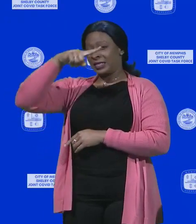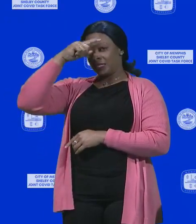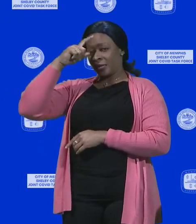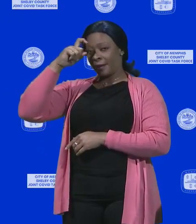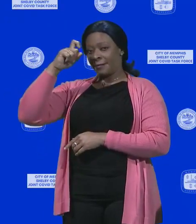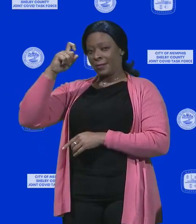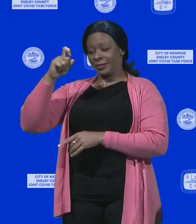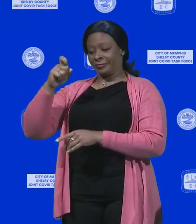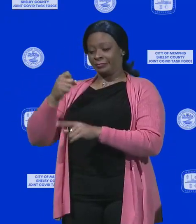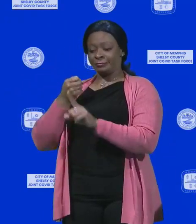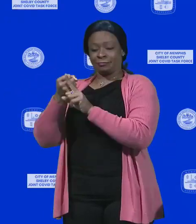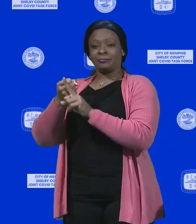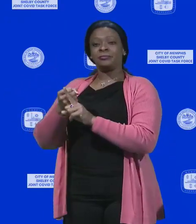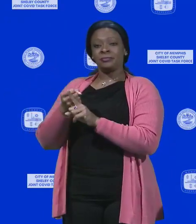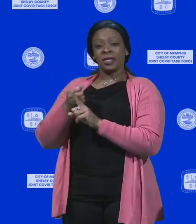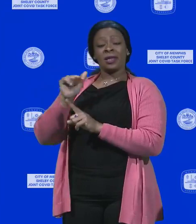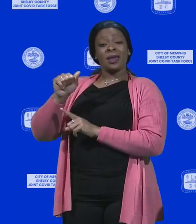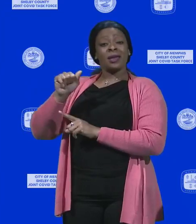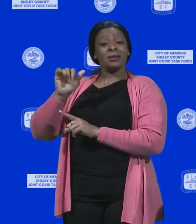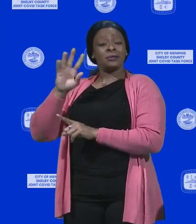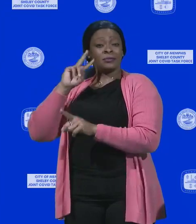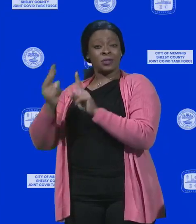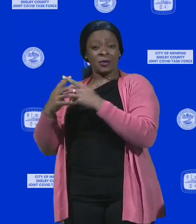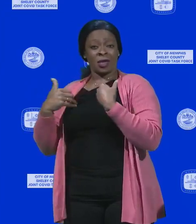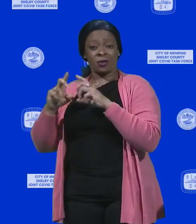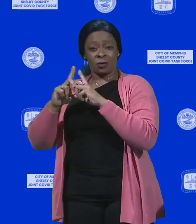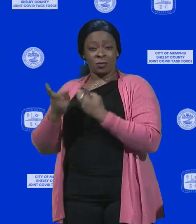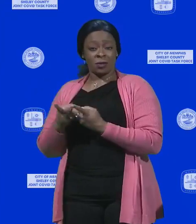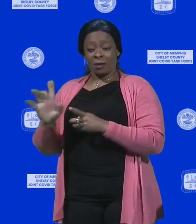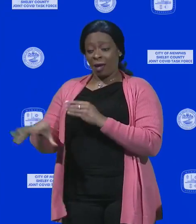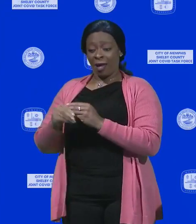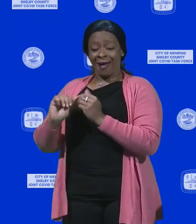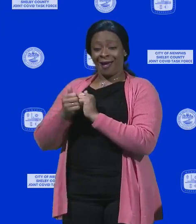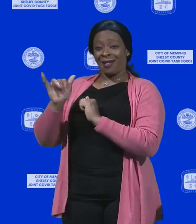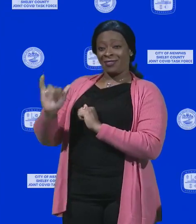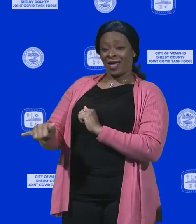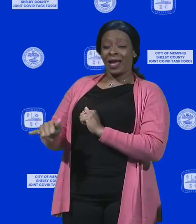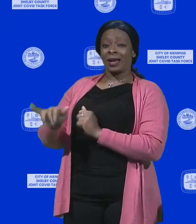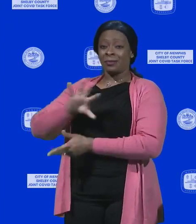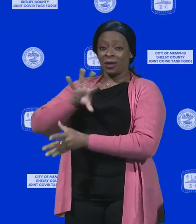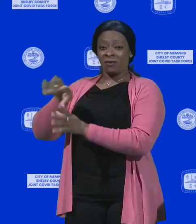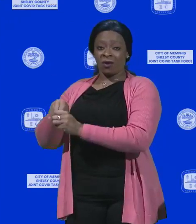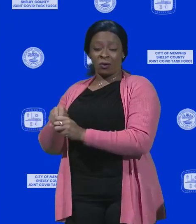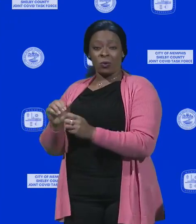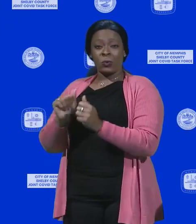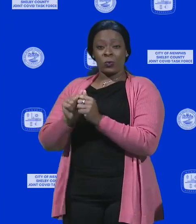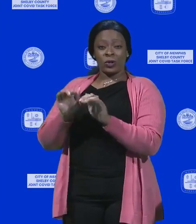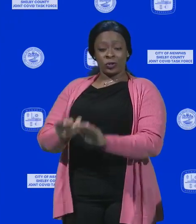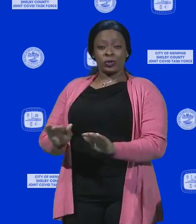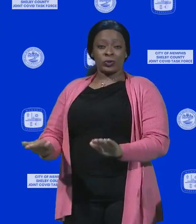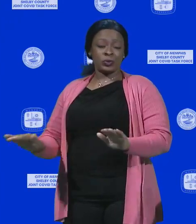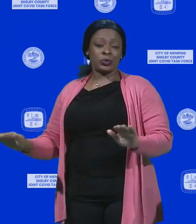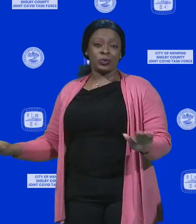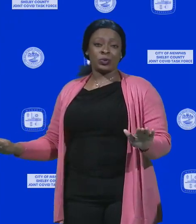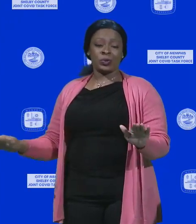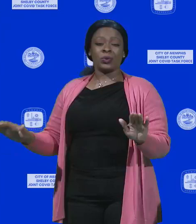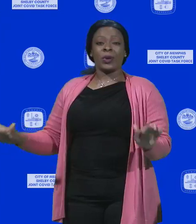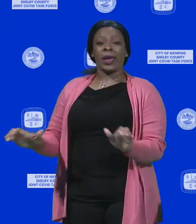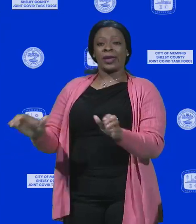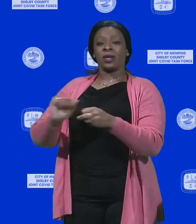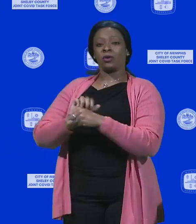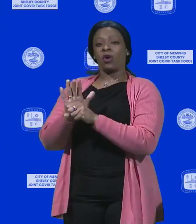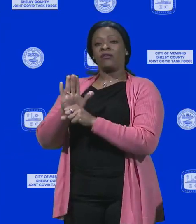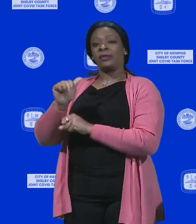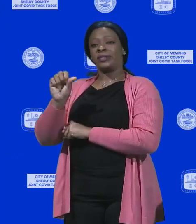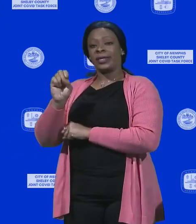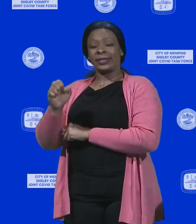standards. Any kind from the health department's perspective, anything you can add about how this might play into the children with active COVID